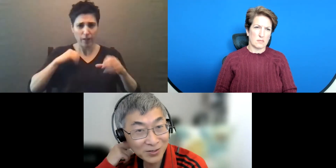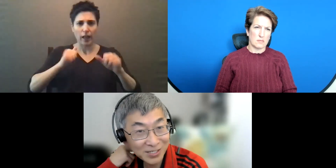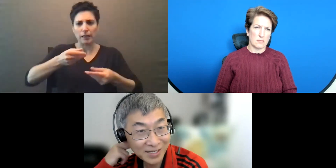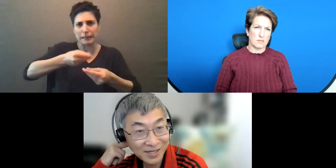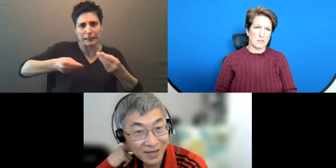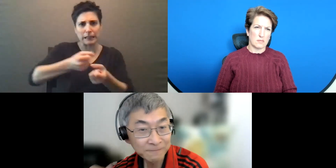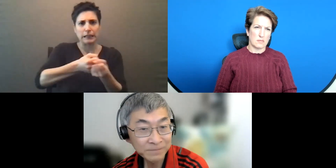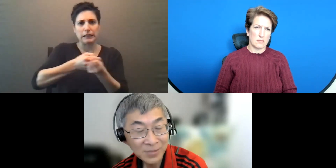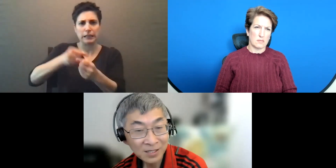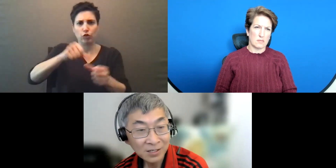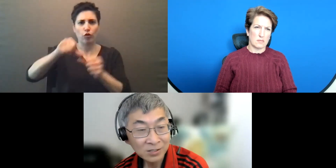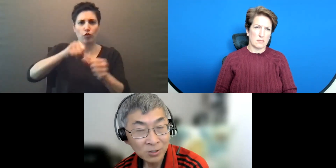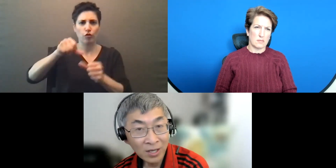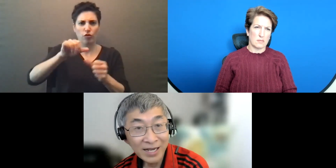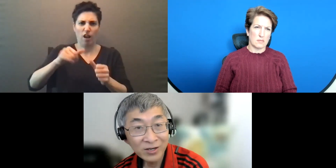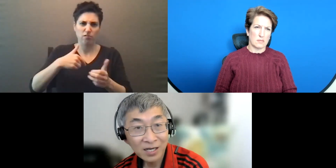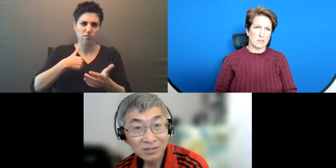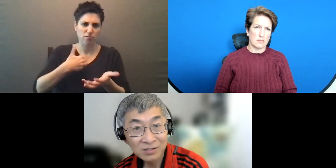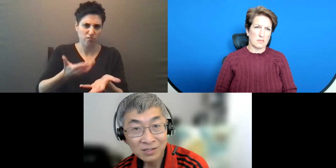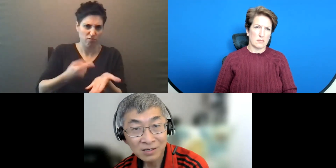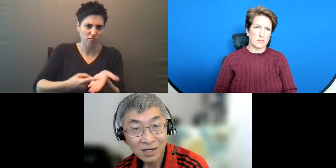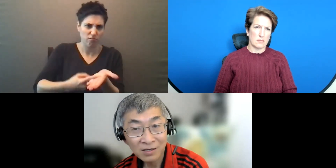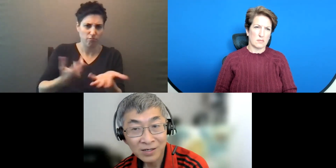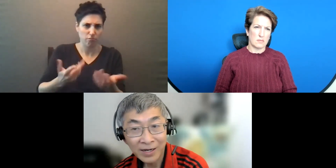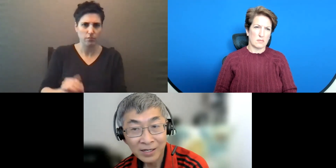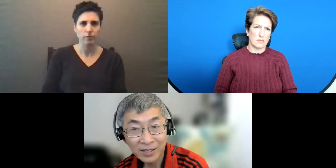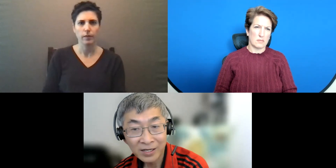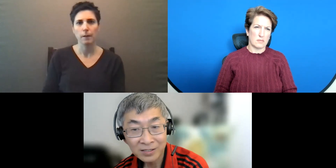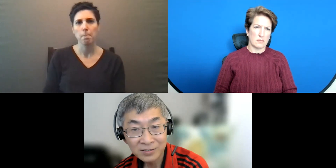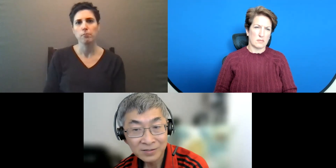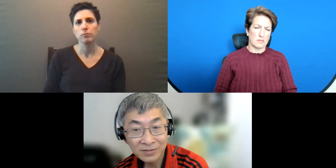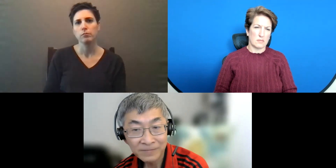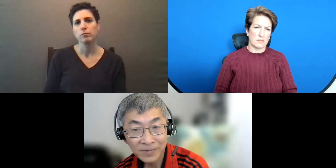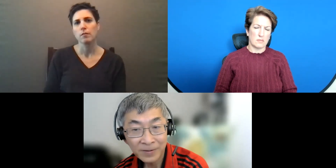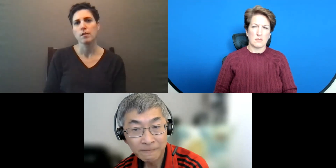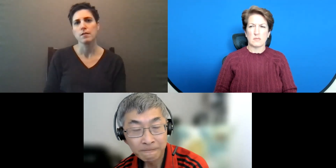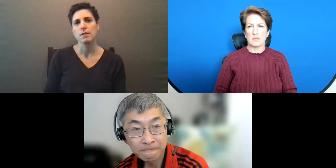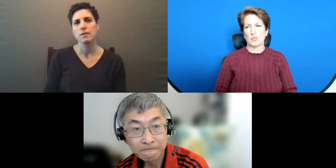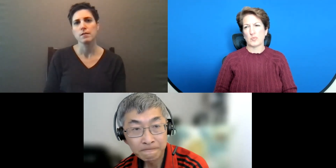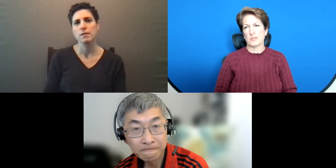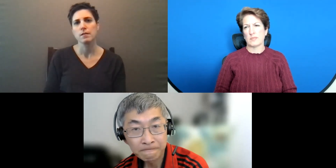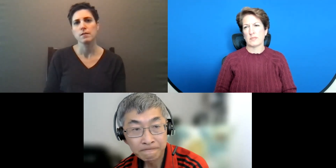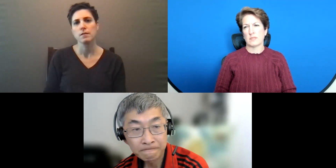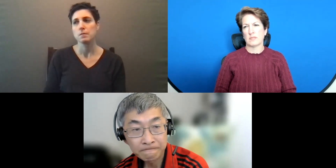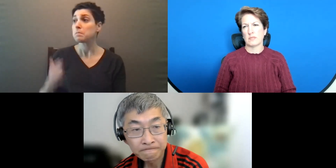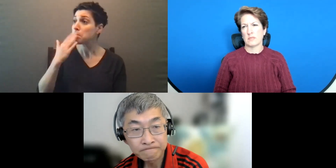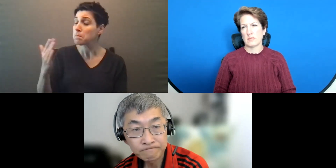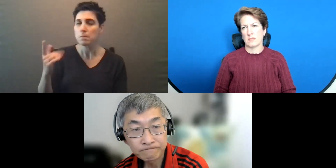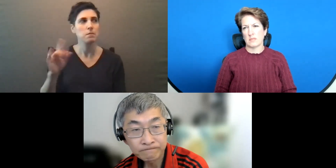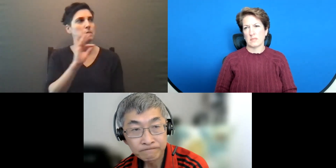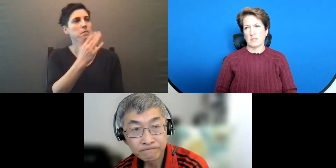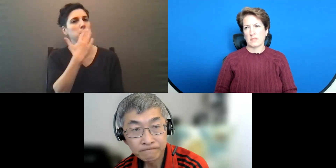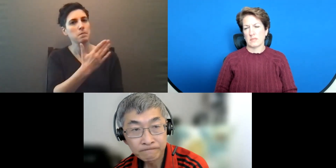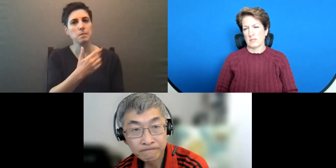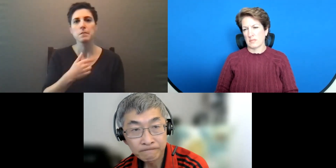forward doing this. Yeah. Thank you though, Nagin. Yeah, thank you so much. Actually, I just